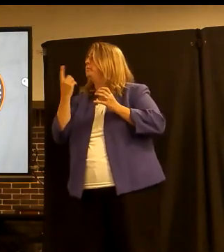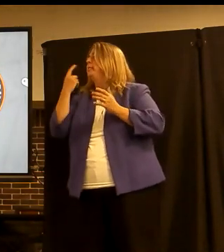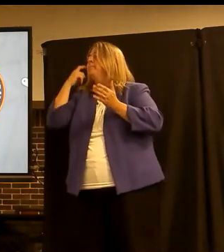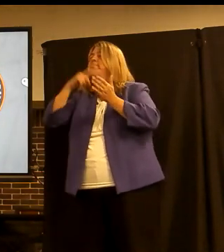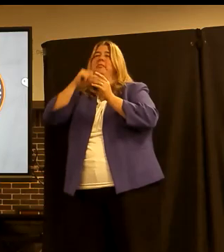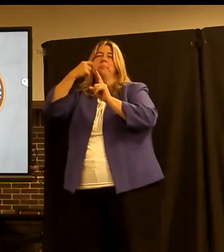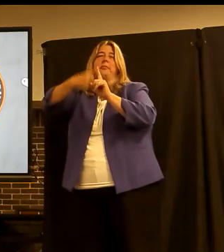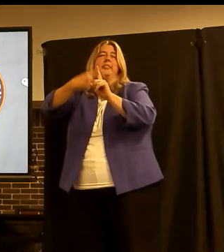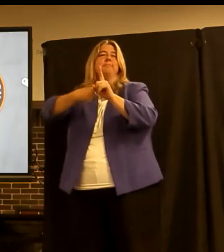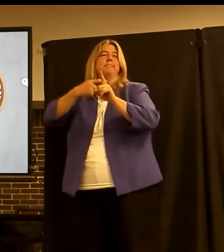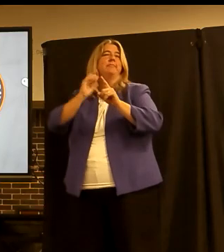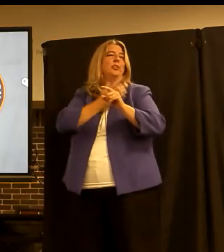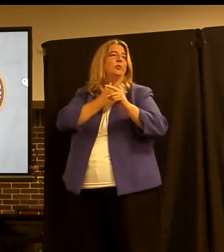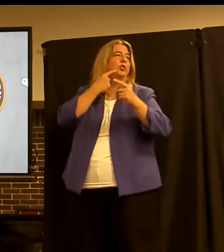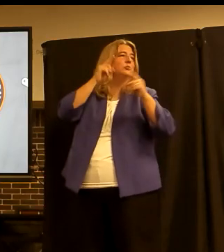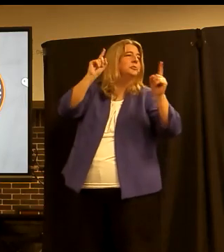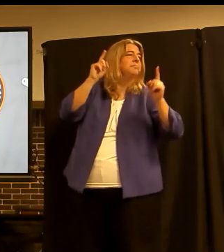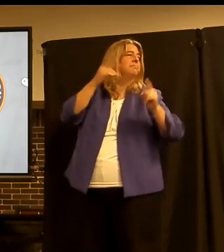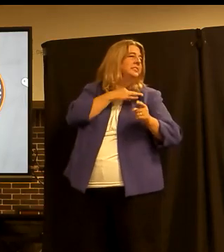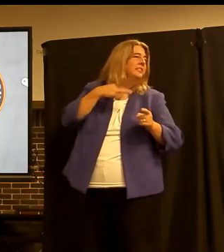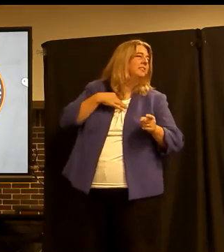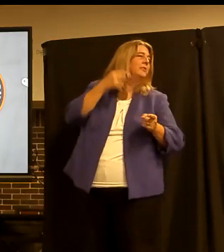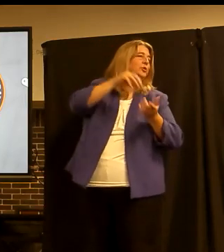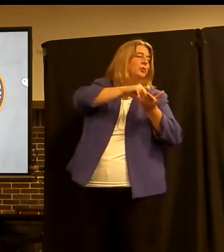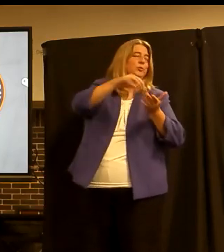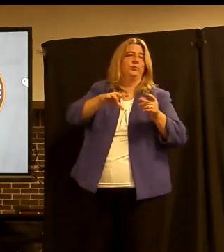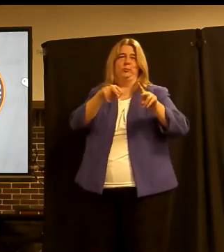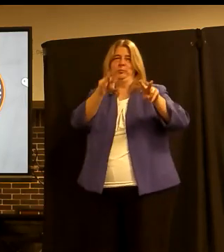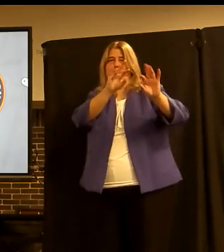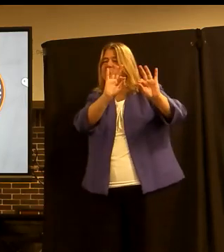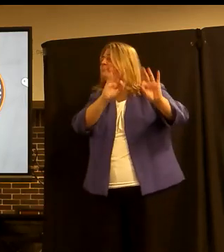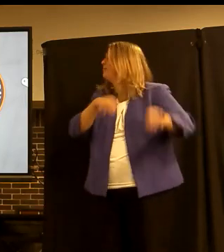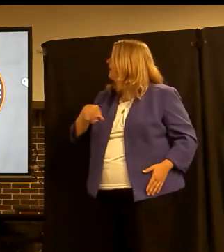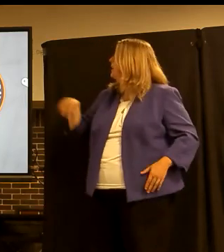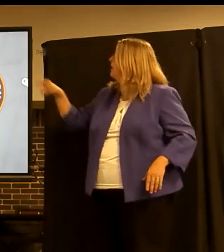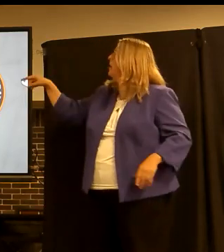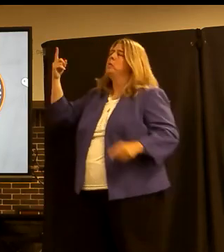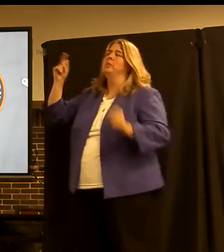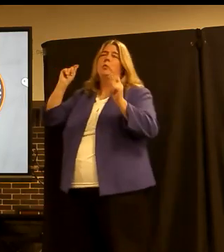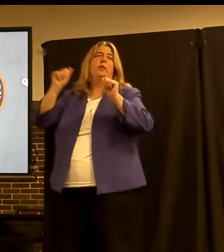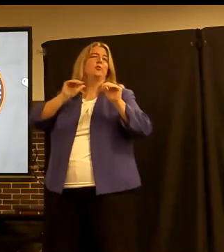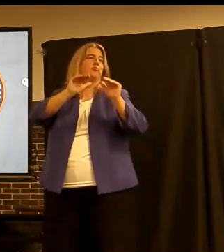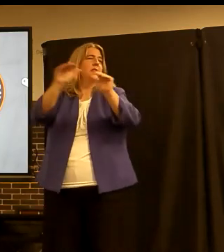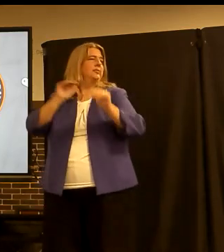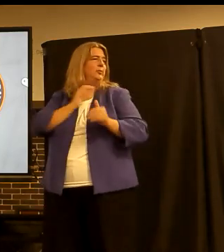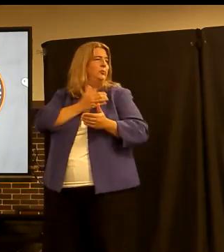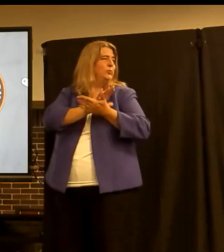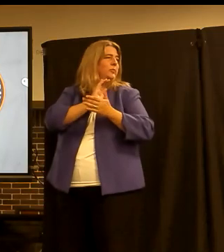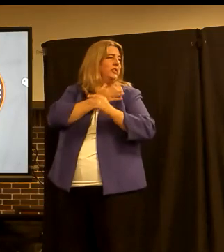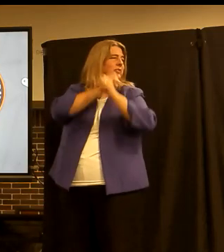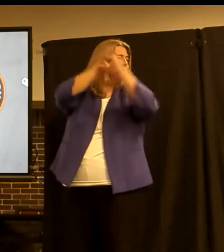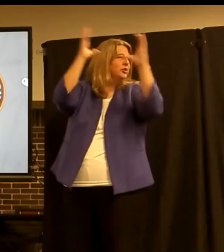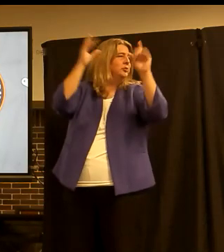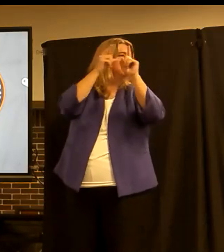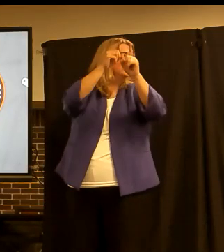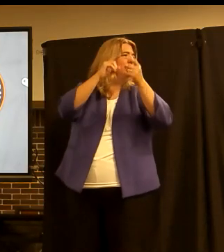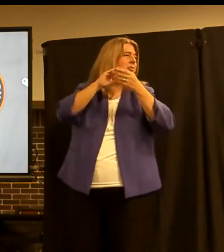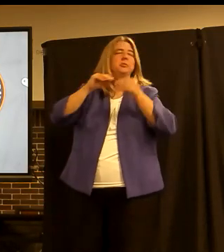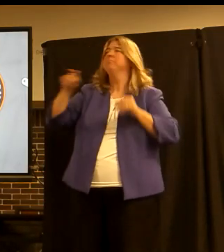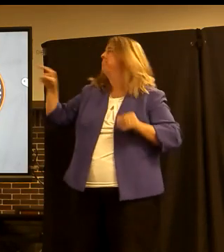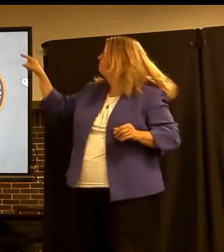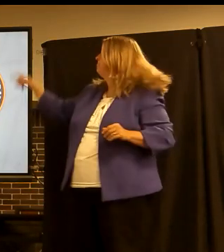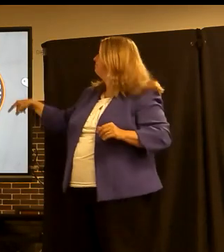present, but we'd like to continue to recognize our students, their achievements. So they are in the room this evening,